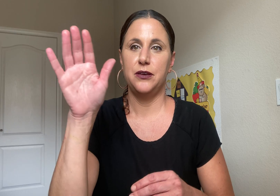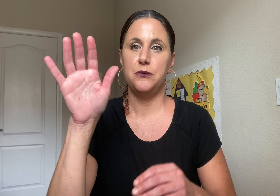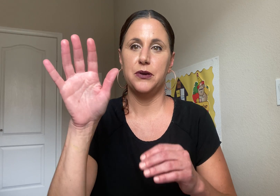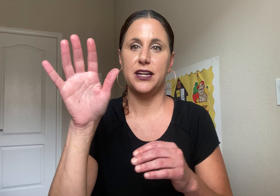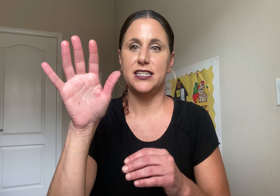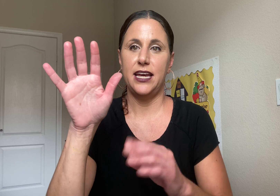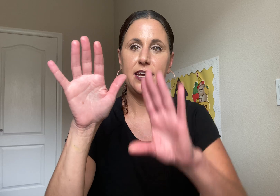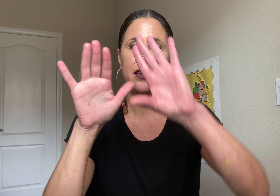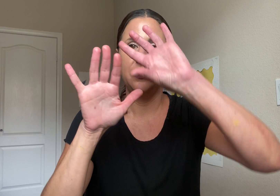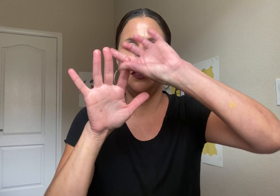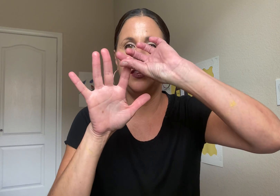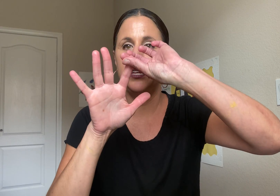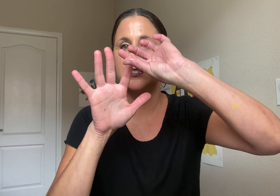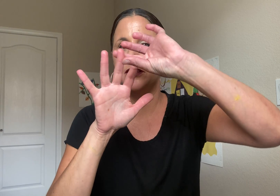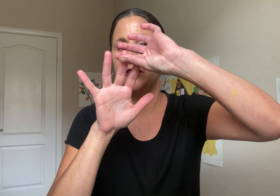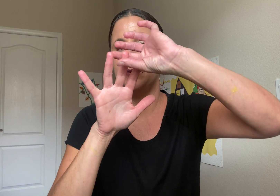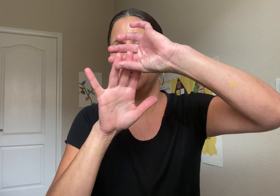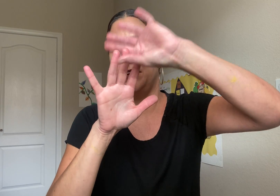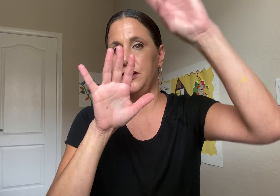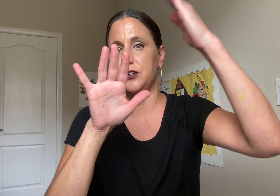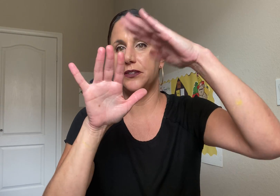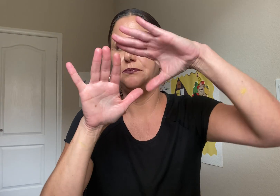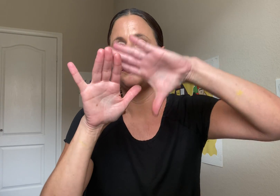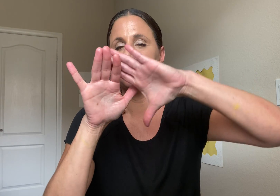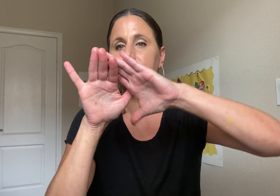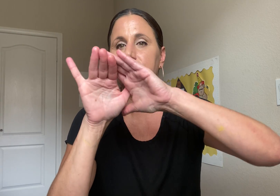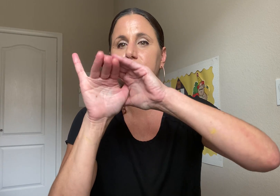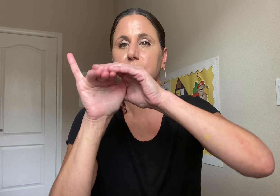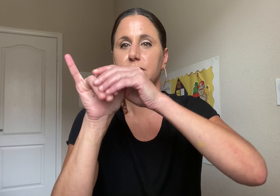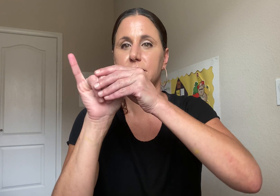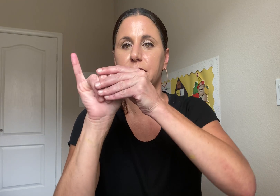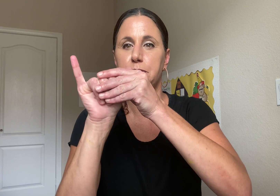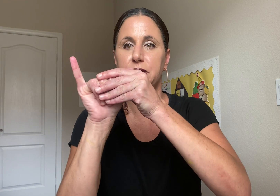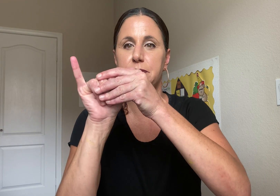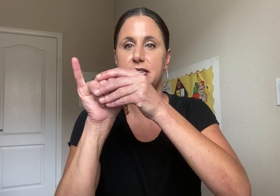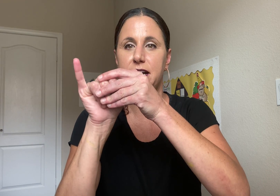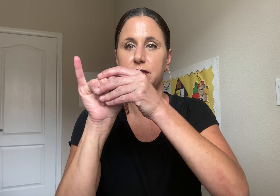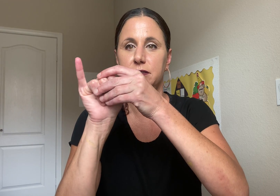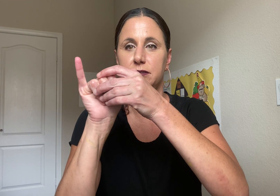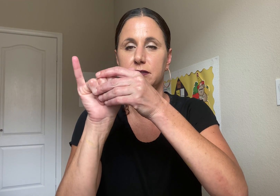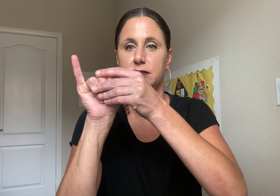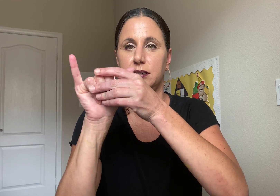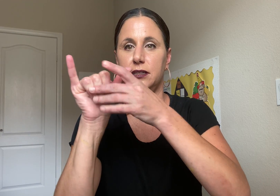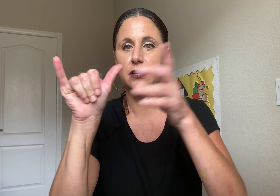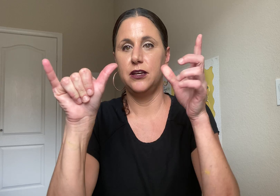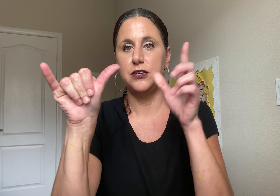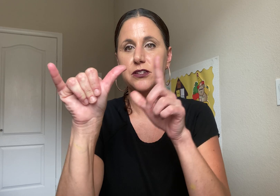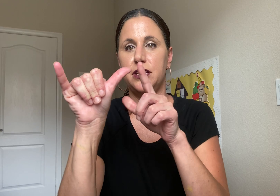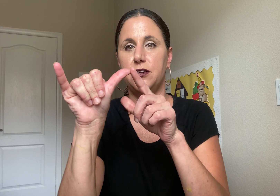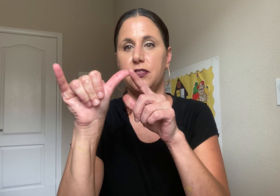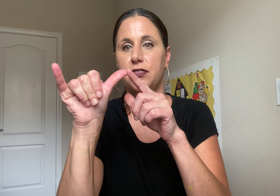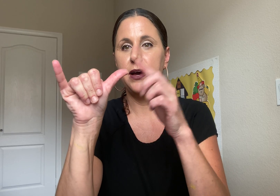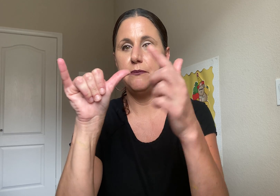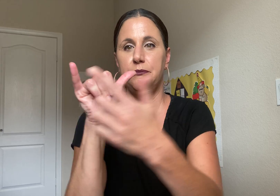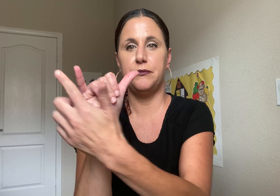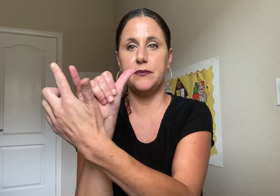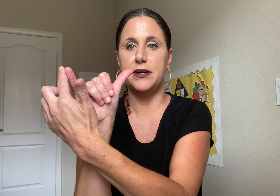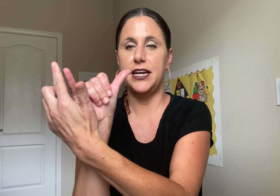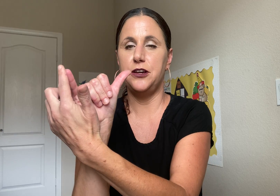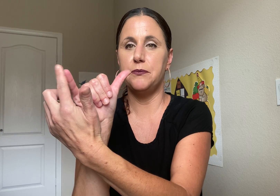We're going to take these 3 fingers, put them down so that your thumb and your